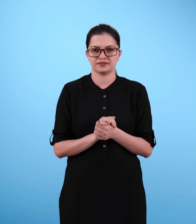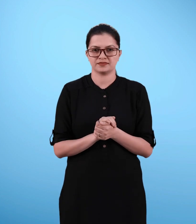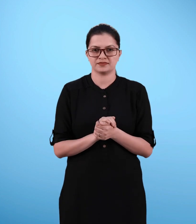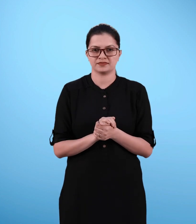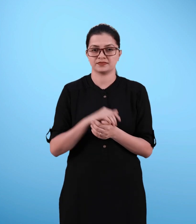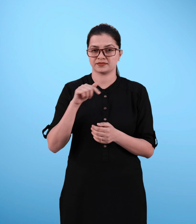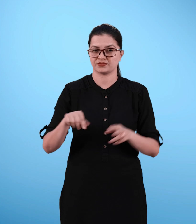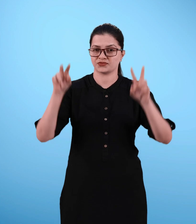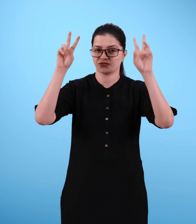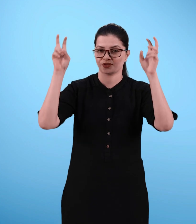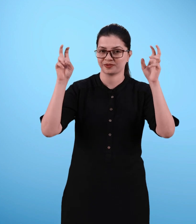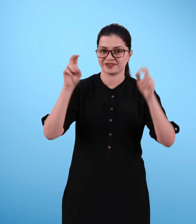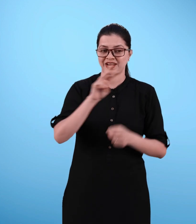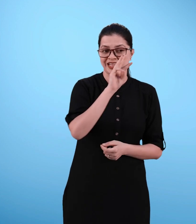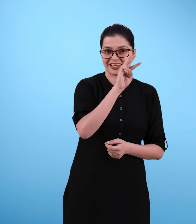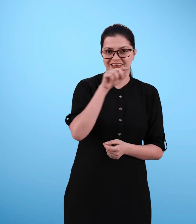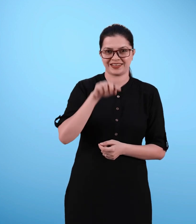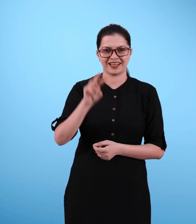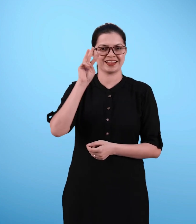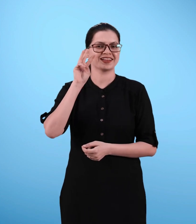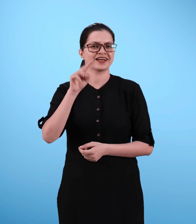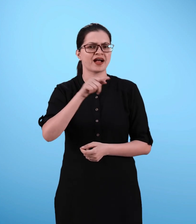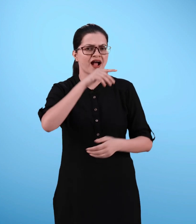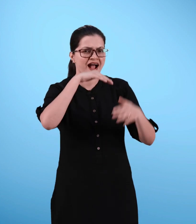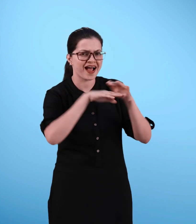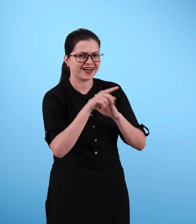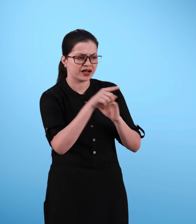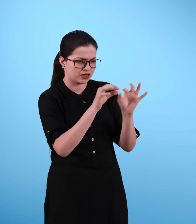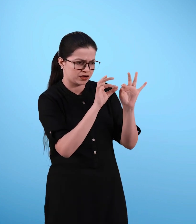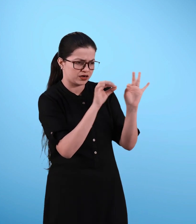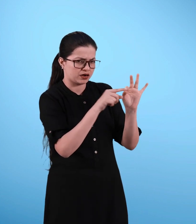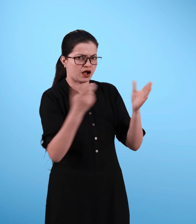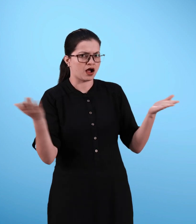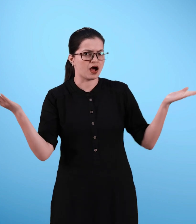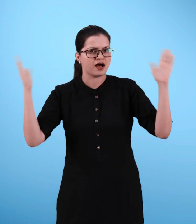Some plant 3.3. fibers. Some Cotton. plant fibers.